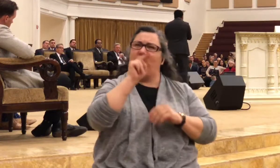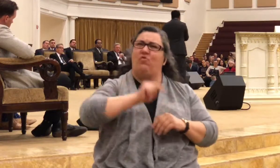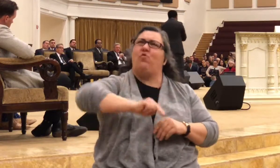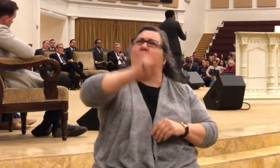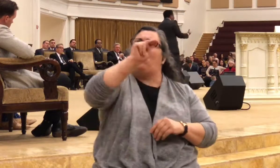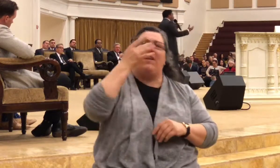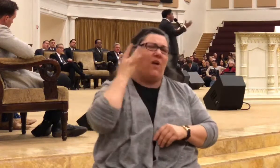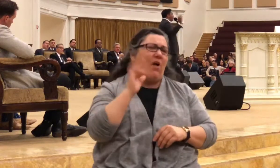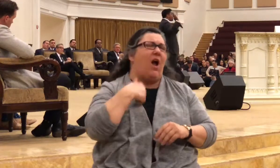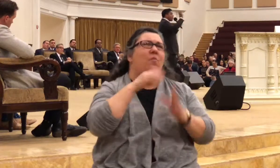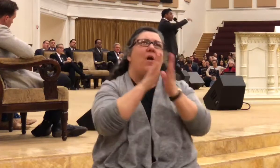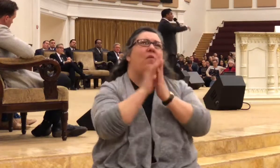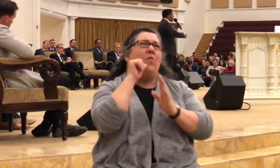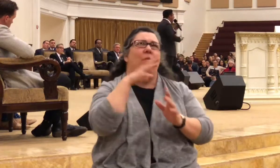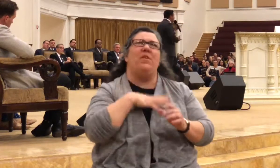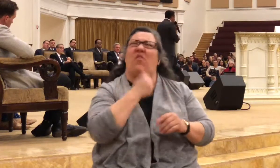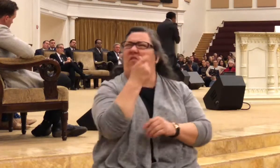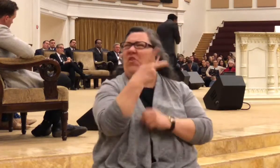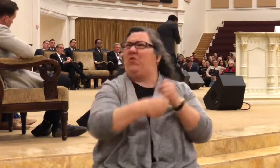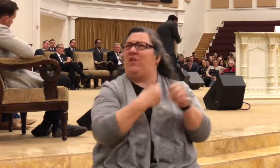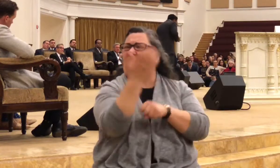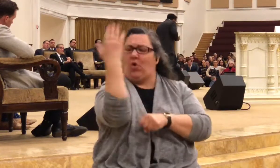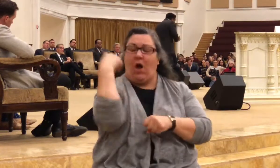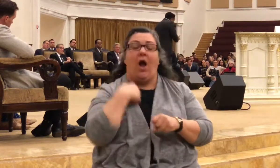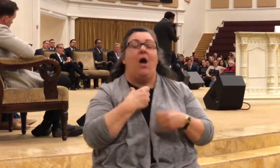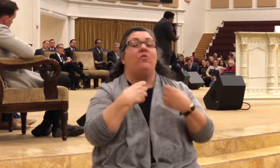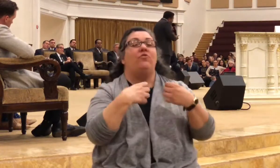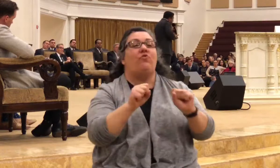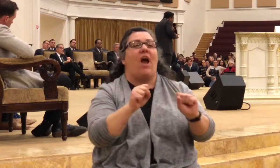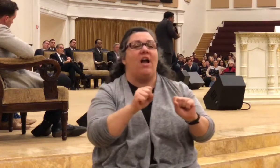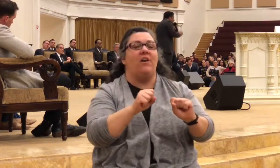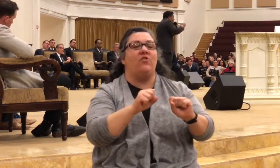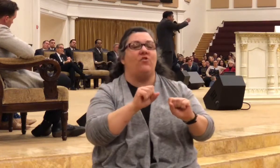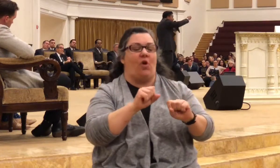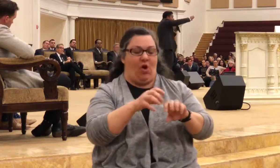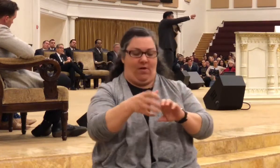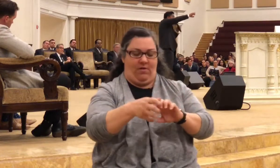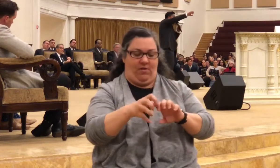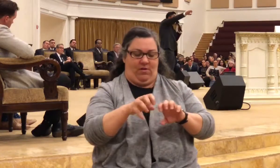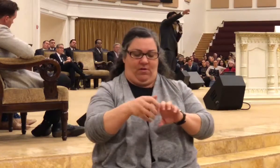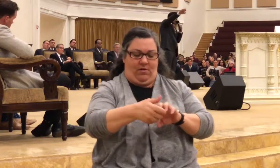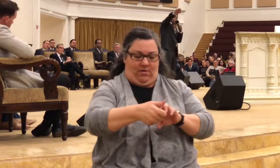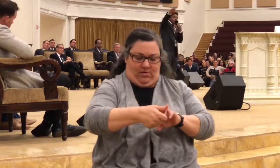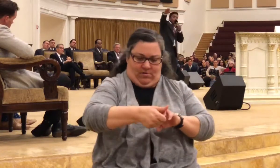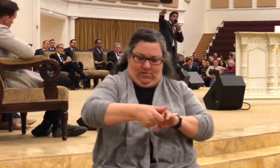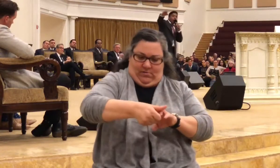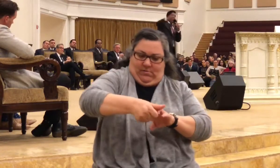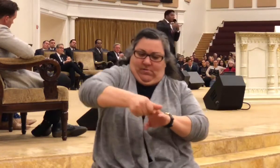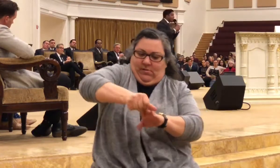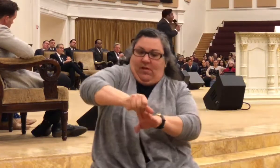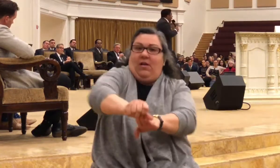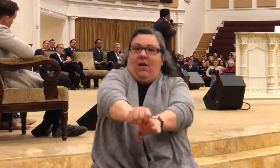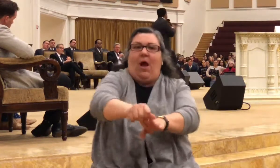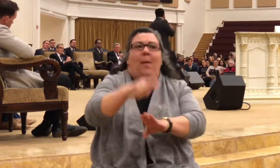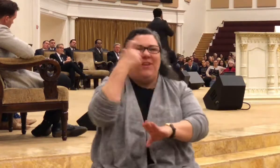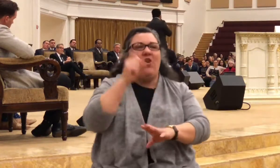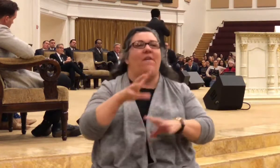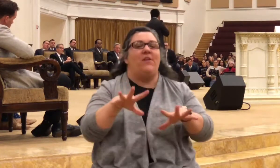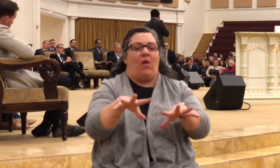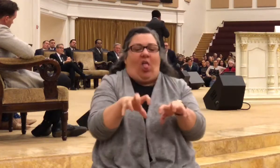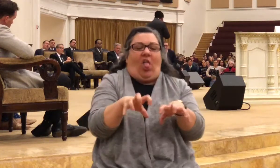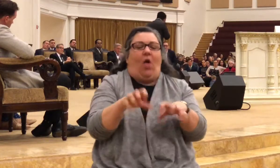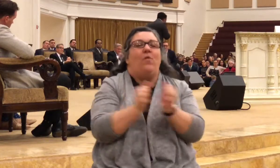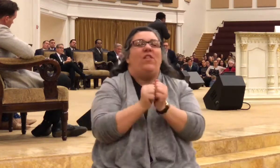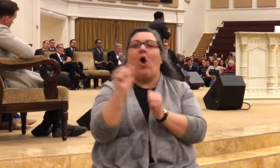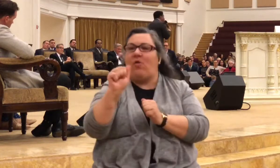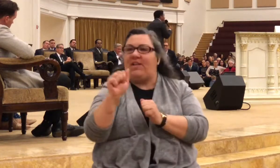I was praying for a lady. I remember a few years back and I was trying to stretch her fingers out because her hands were locked up with arthritis. And I believed that